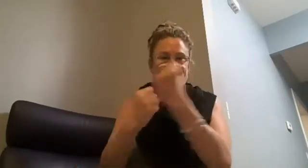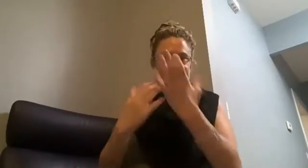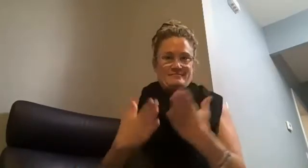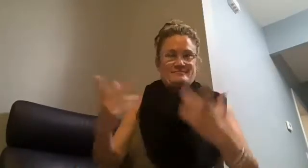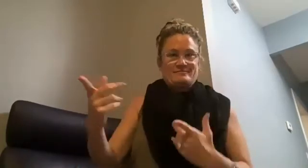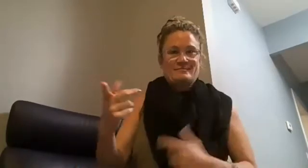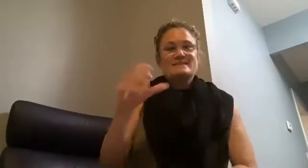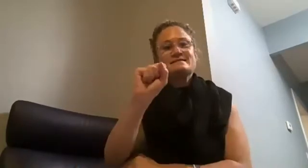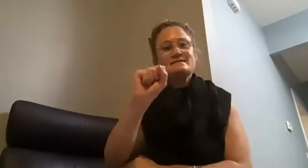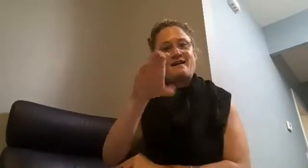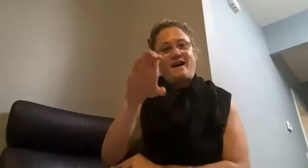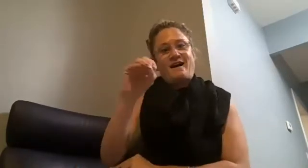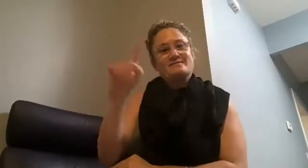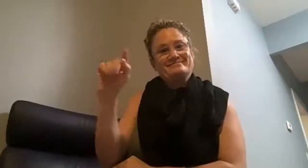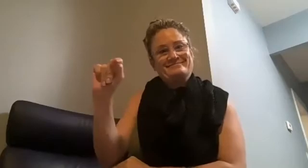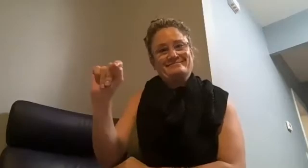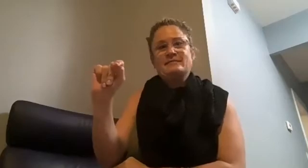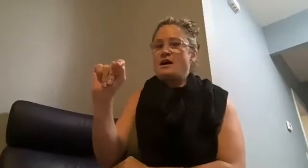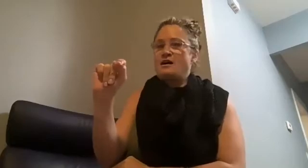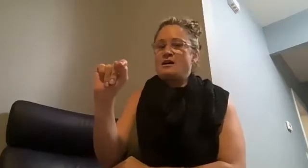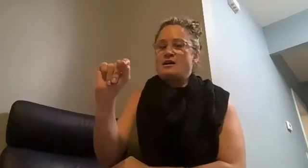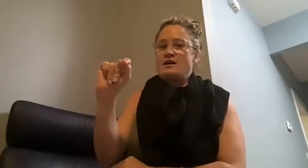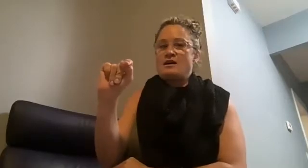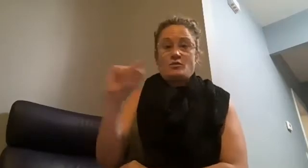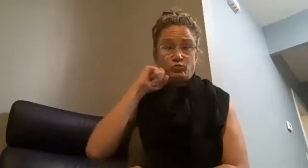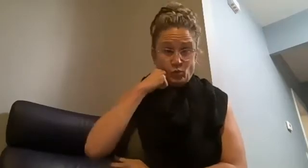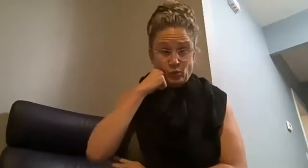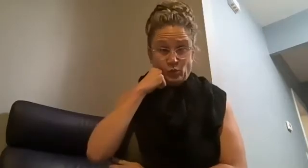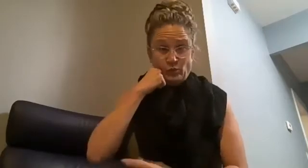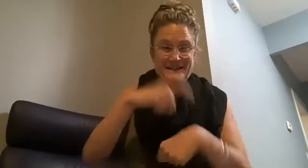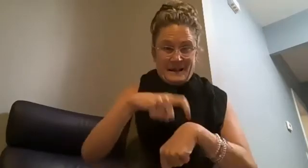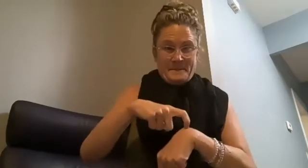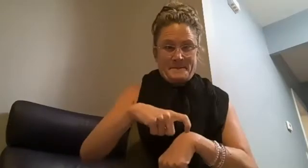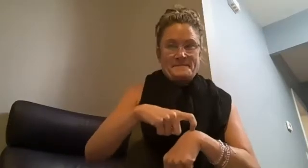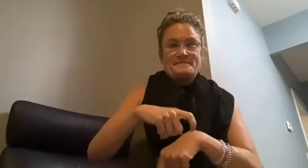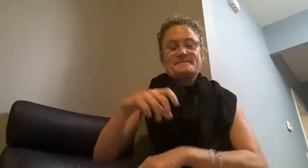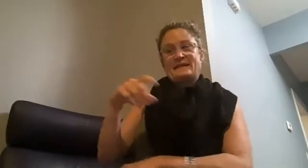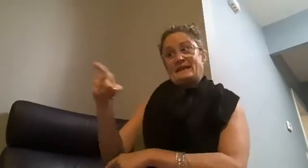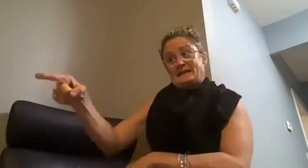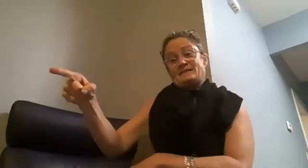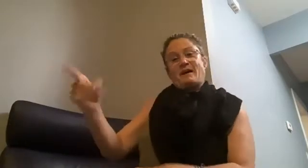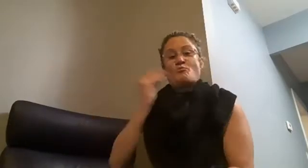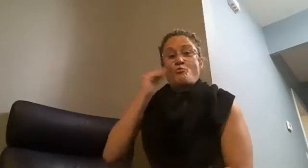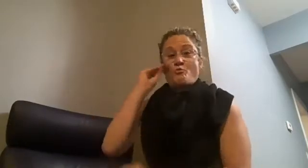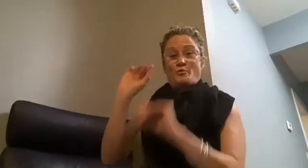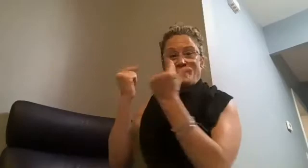Scott, which, oh, by the way, another cool thing about this period of time is I had Scott speak at my home group, which was really cool.